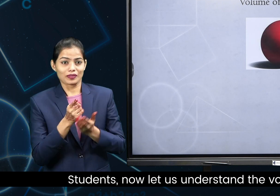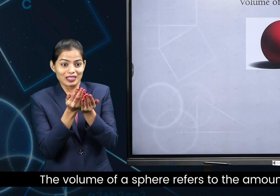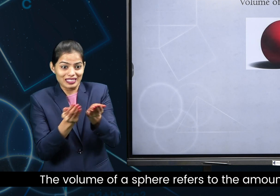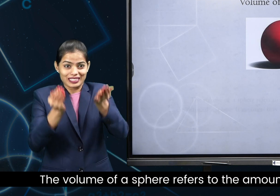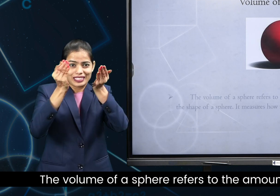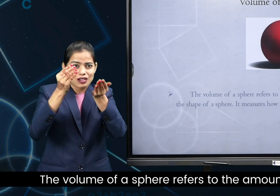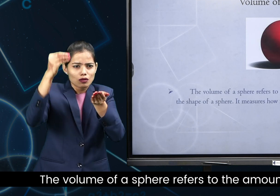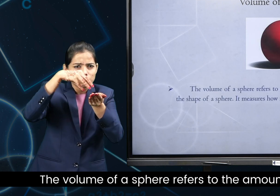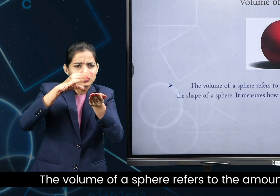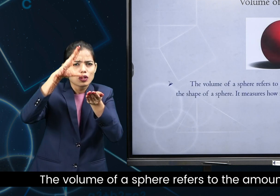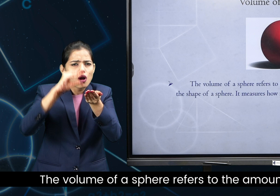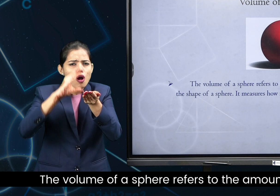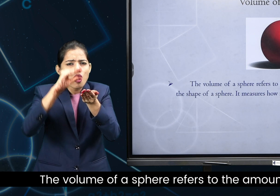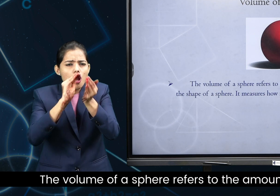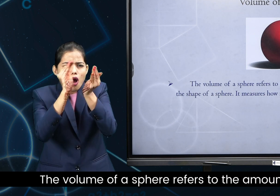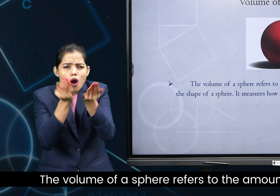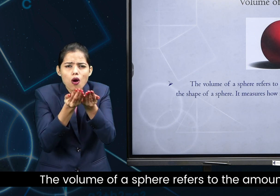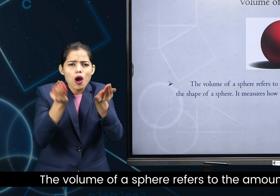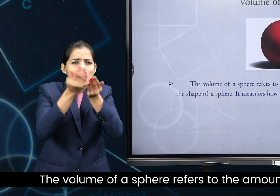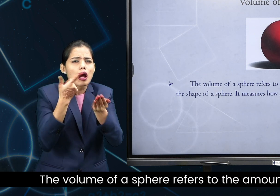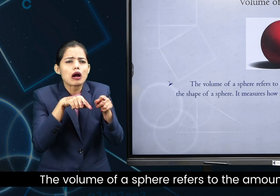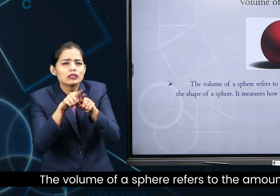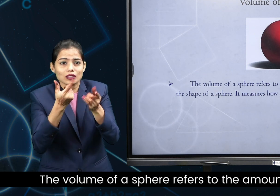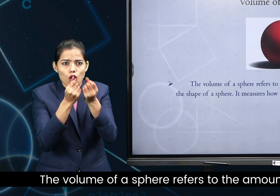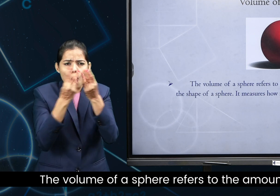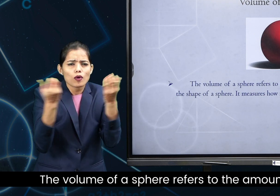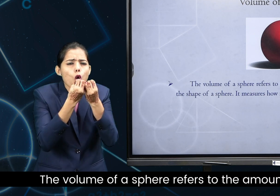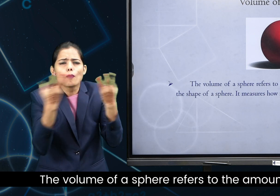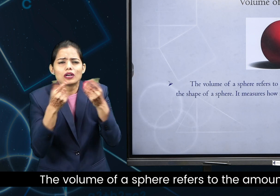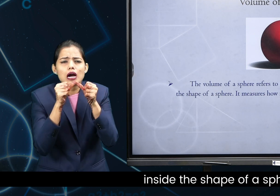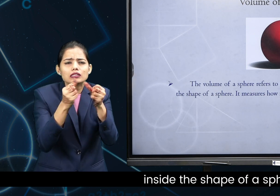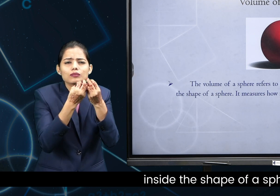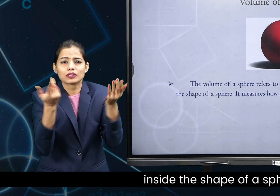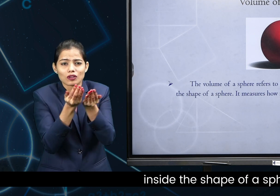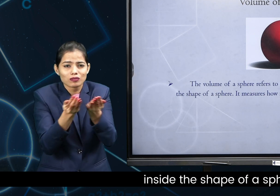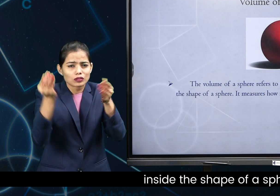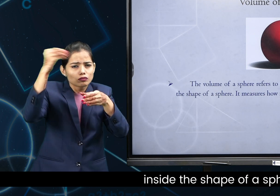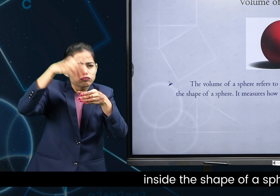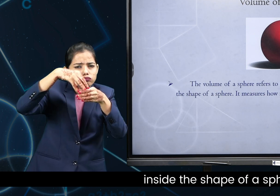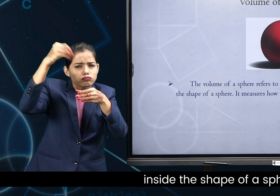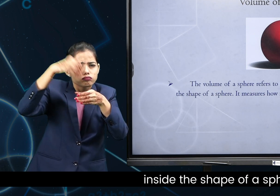The volume of a sphere refers to the amount of space or capacity inside the shape of a sphere.